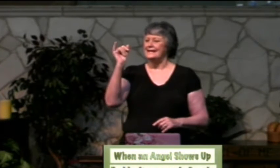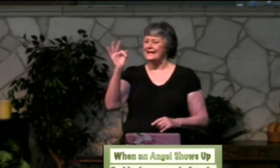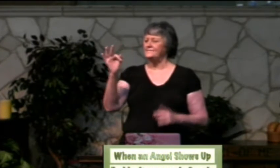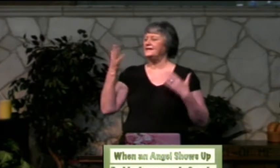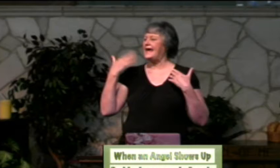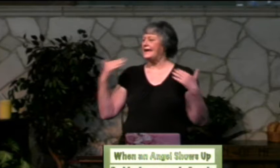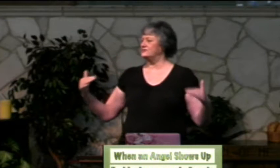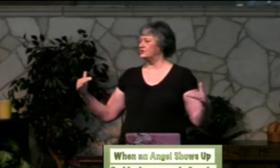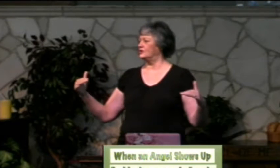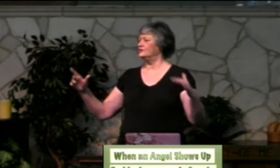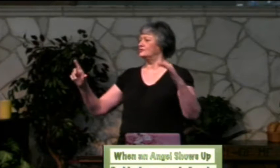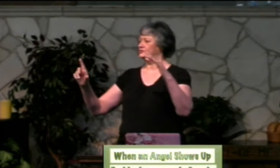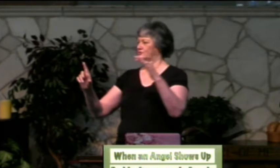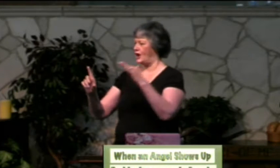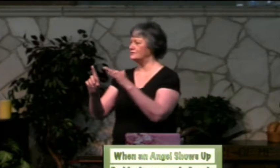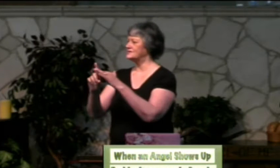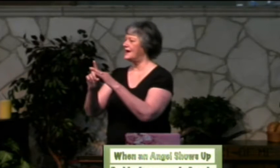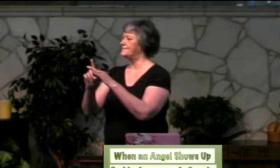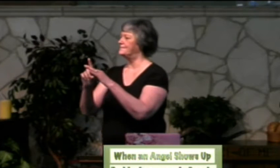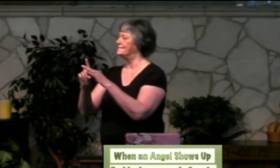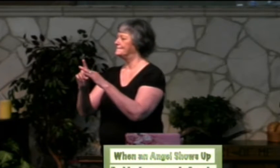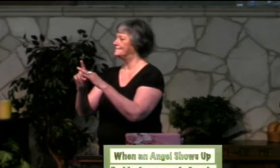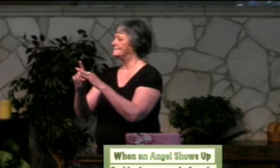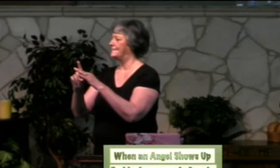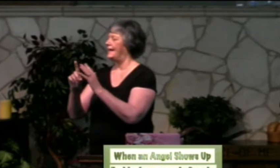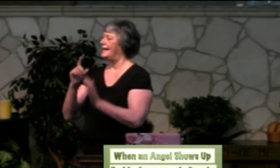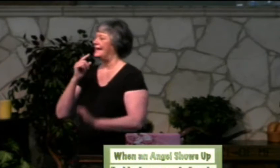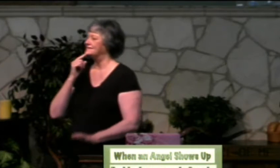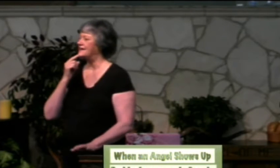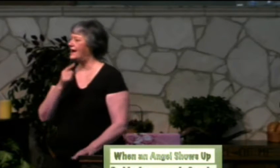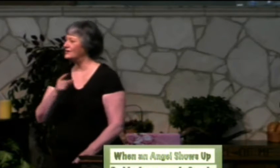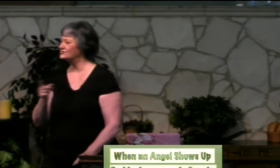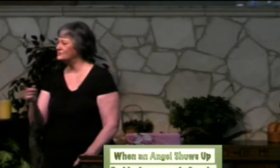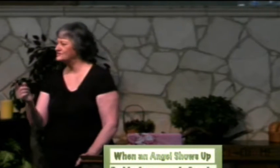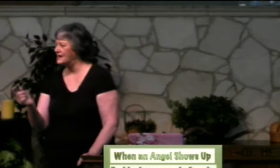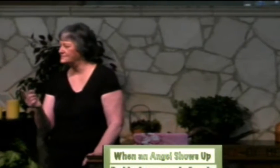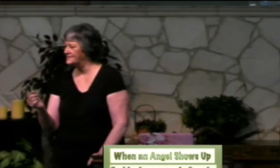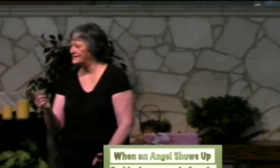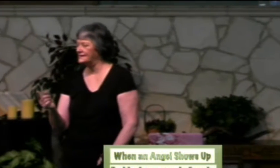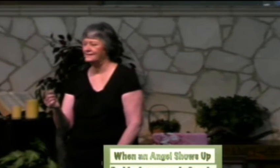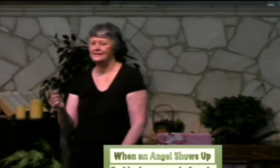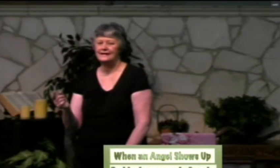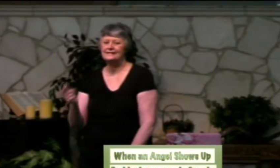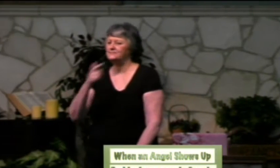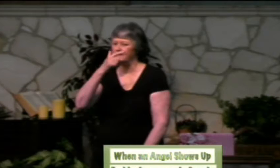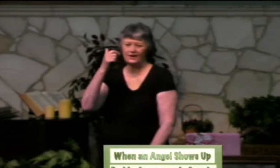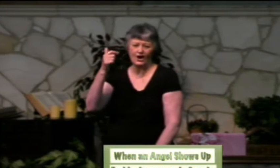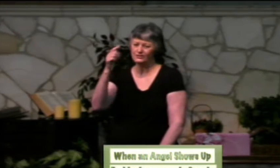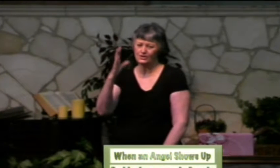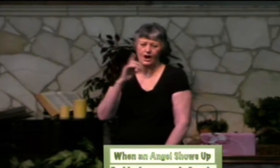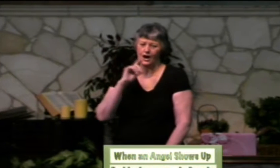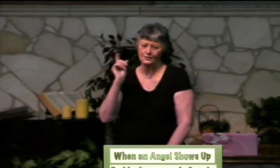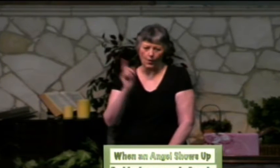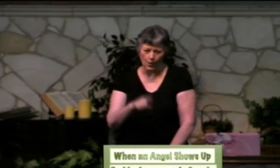If an angel shows up and tells you something, it's because God ordered